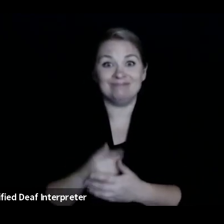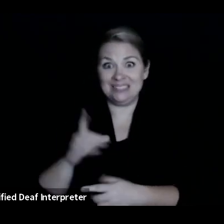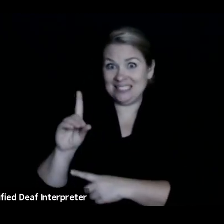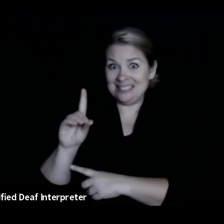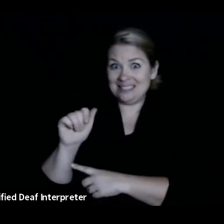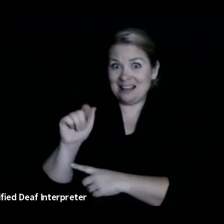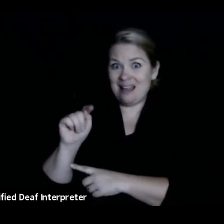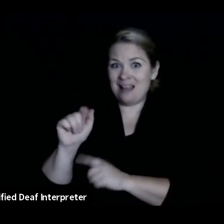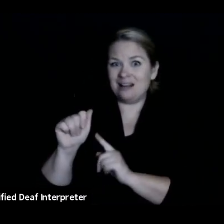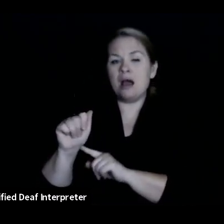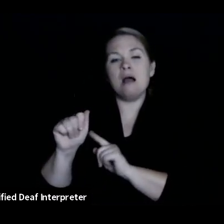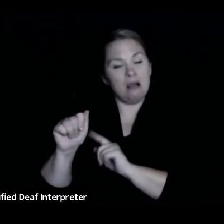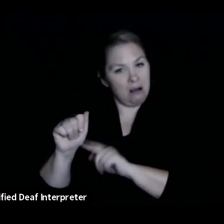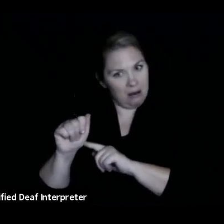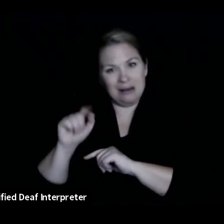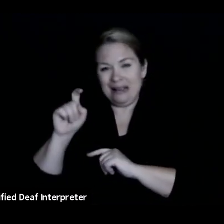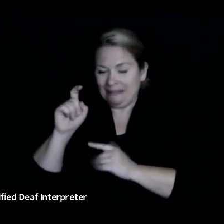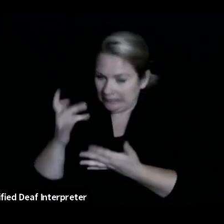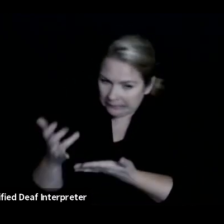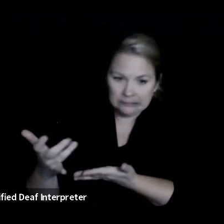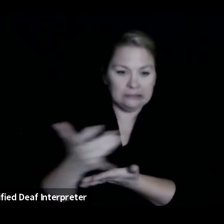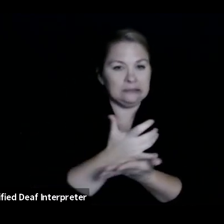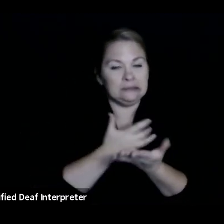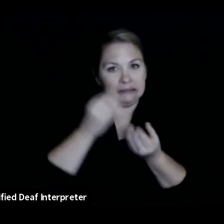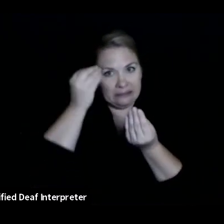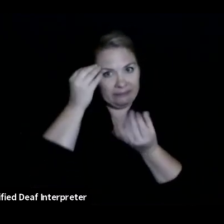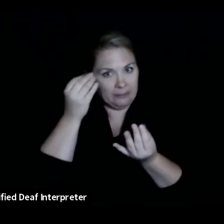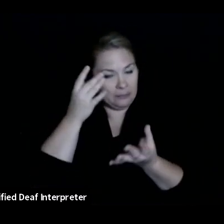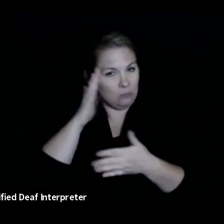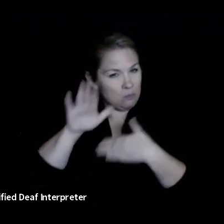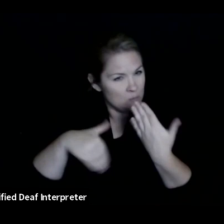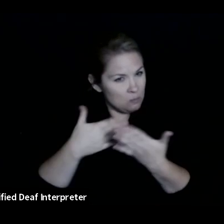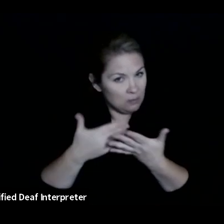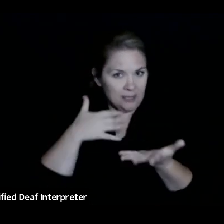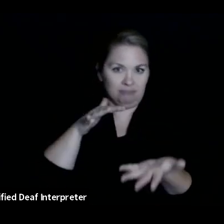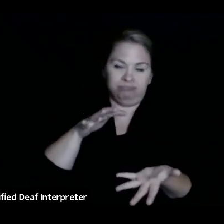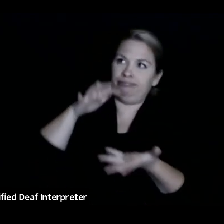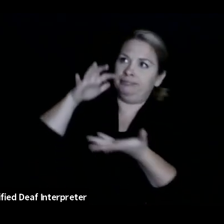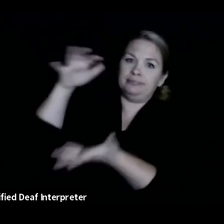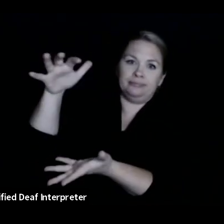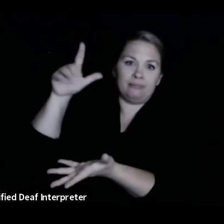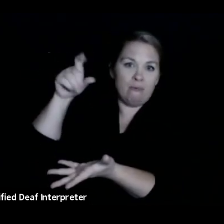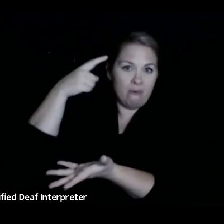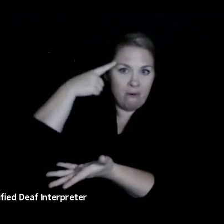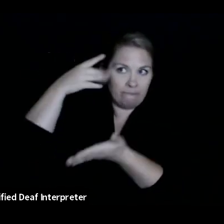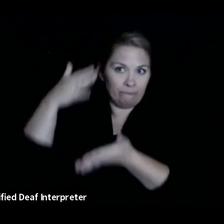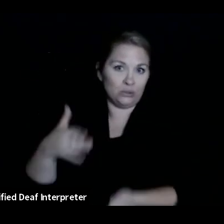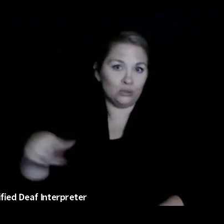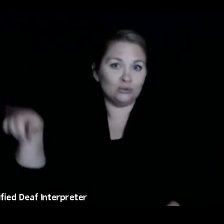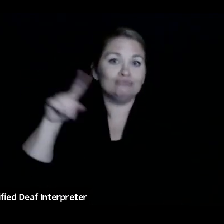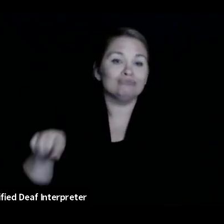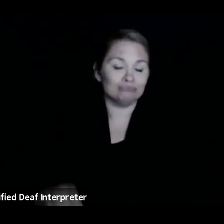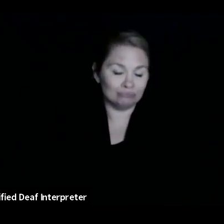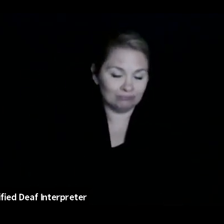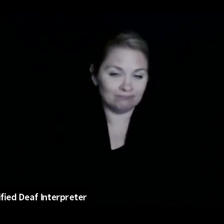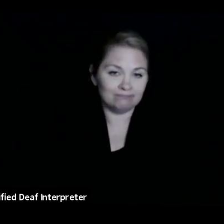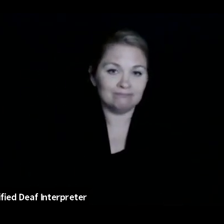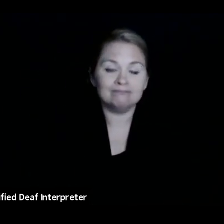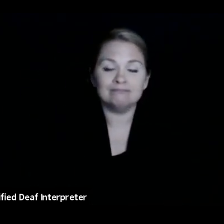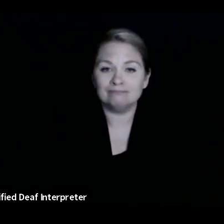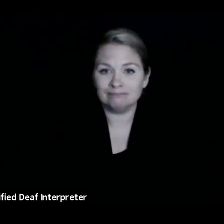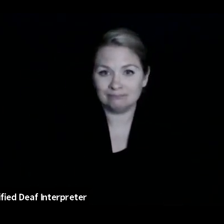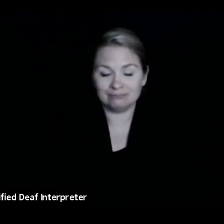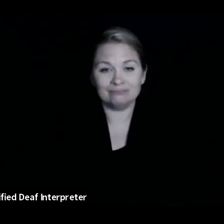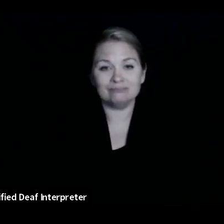do provide data in different formats and also by region. And then the governor has to